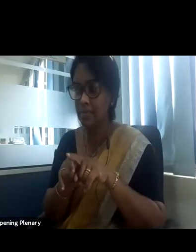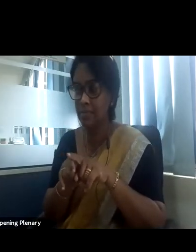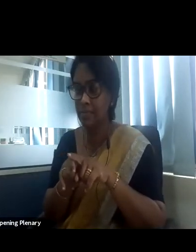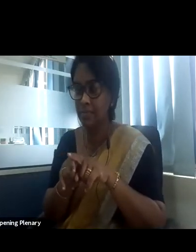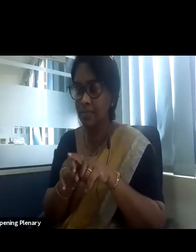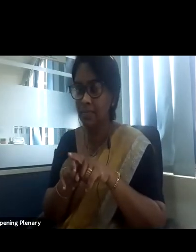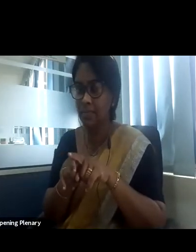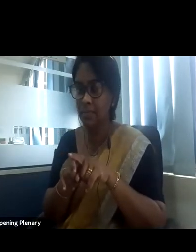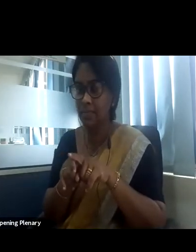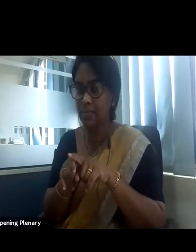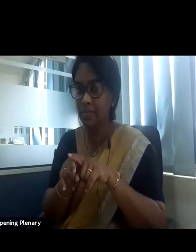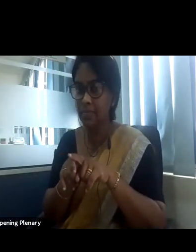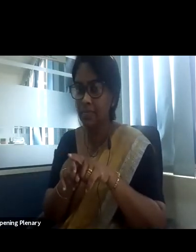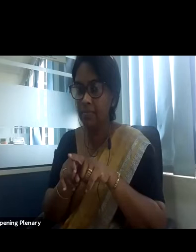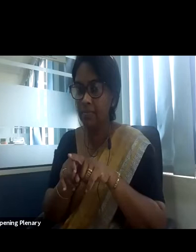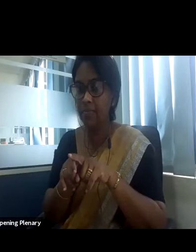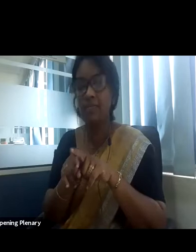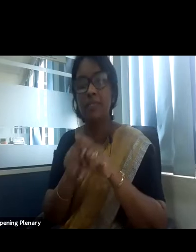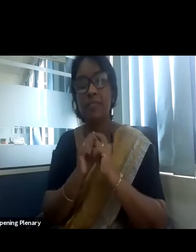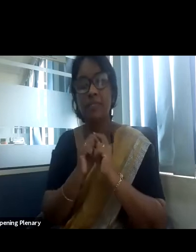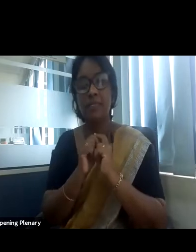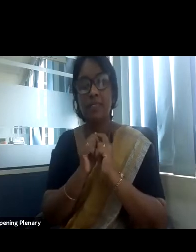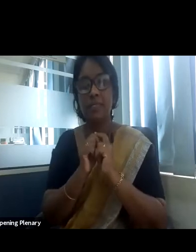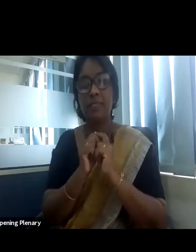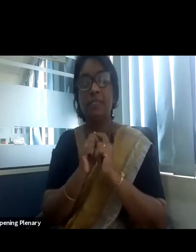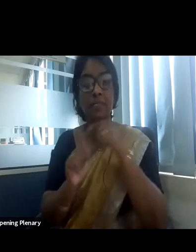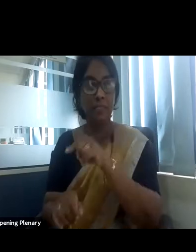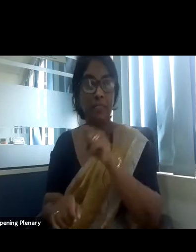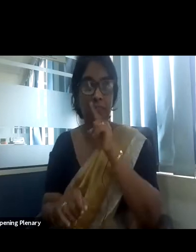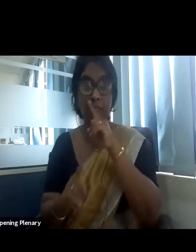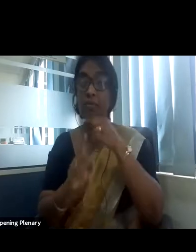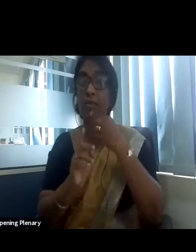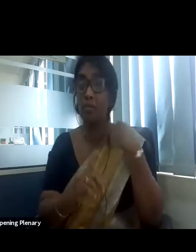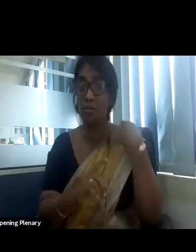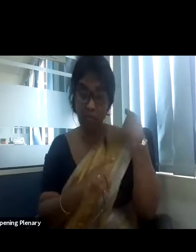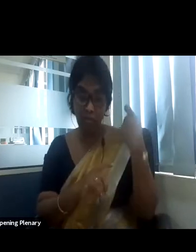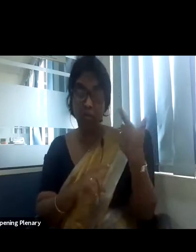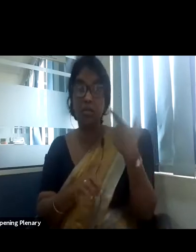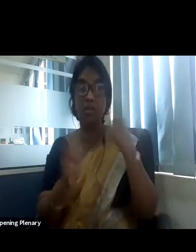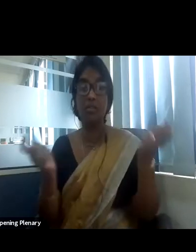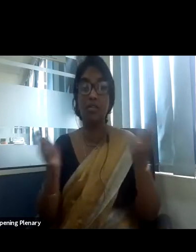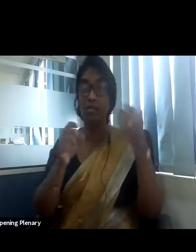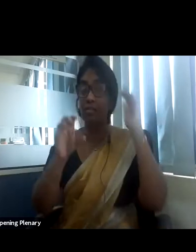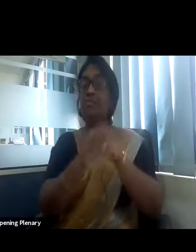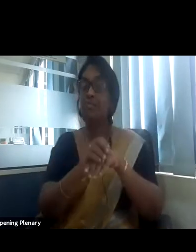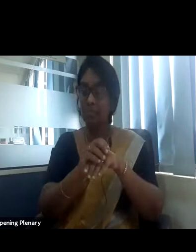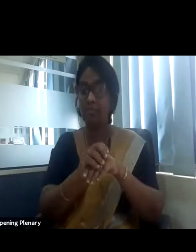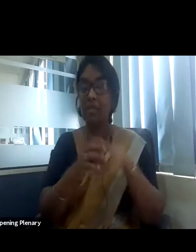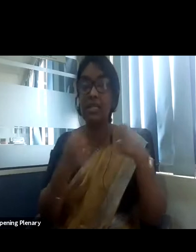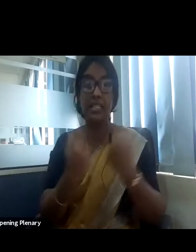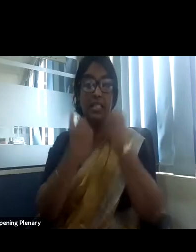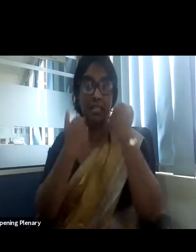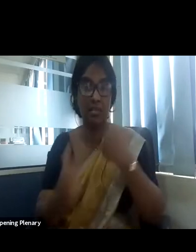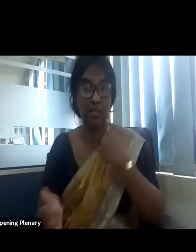or self-regulated markets solved everything, or even more simplified, provided the